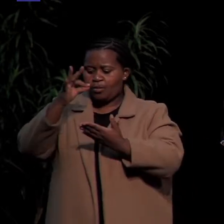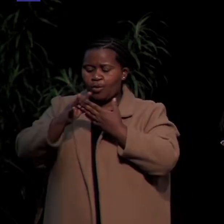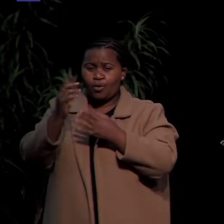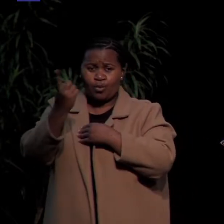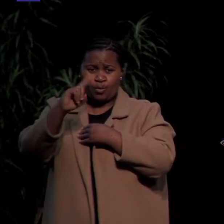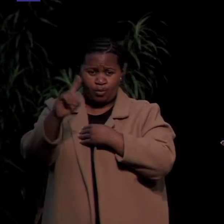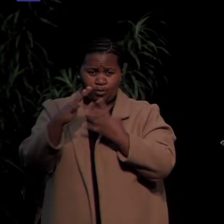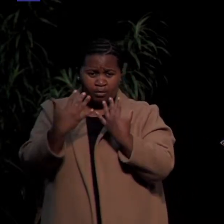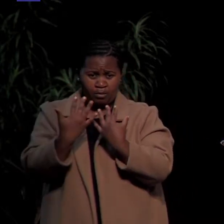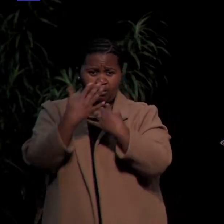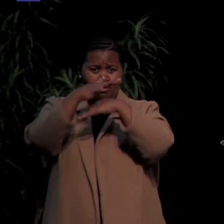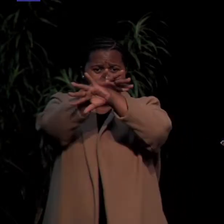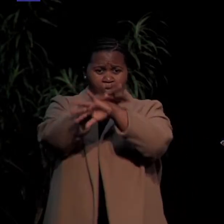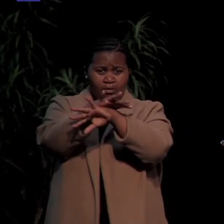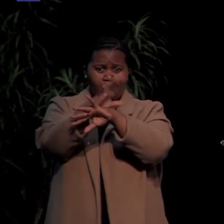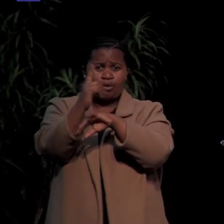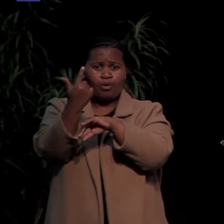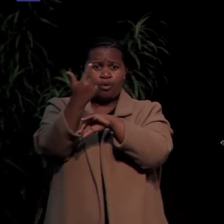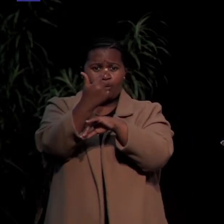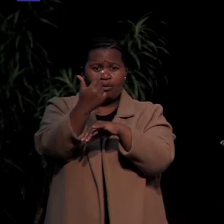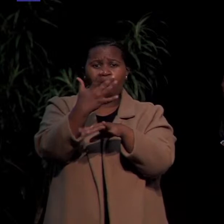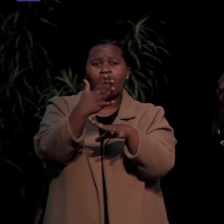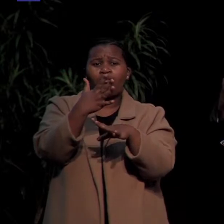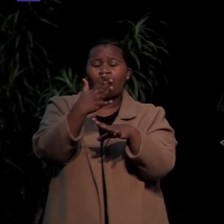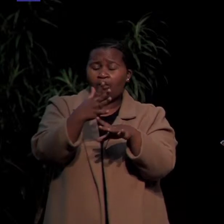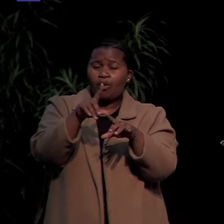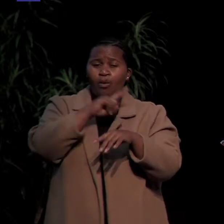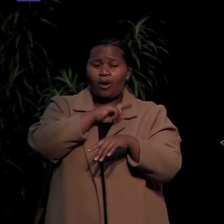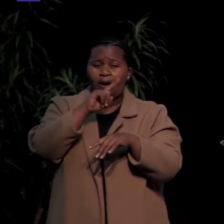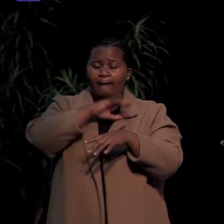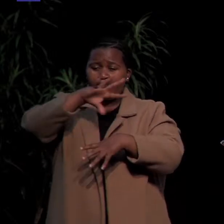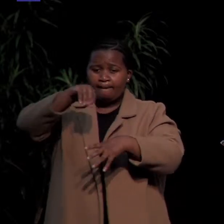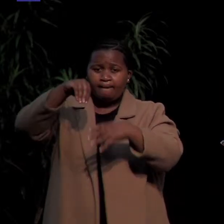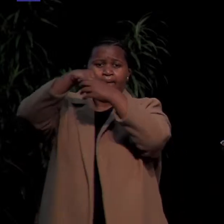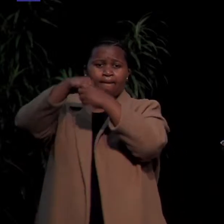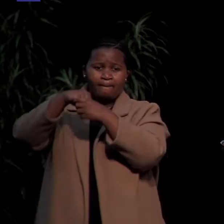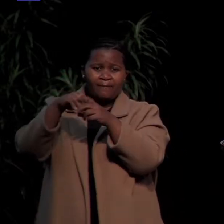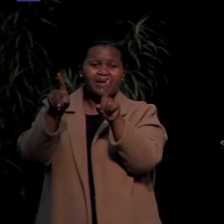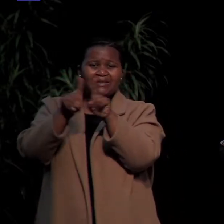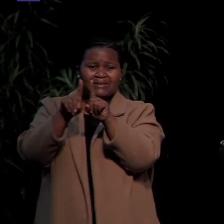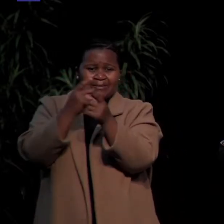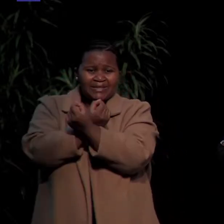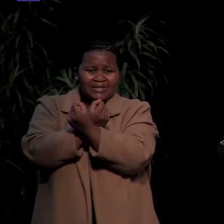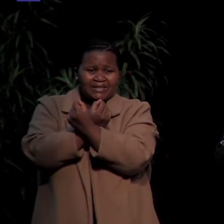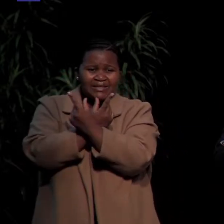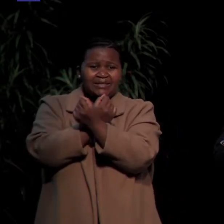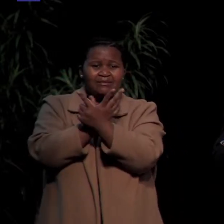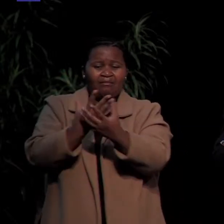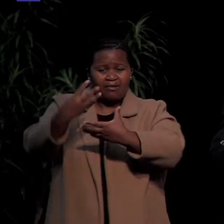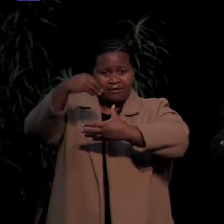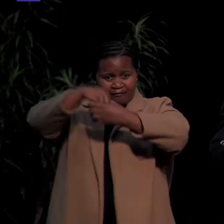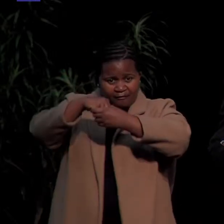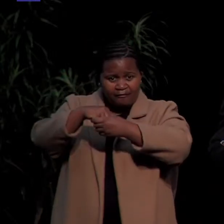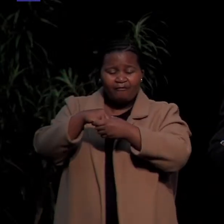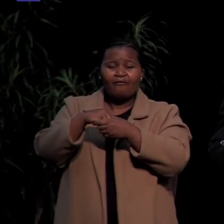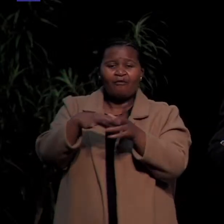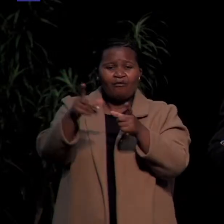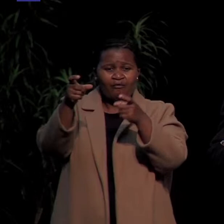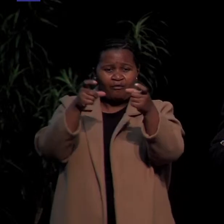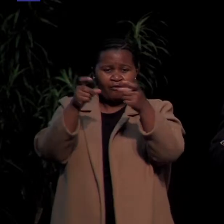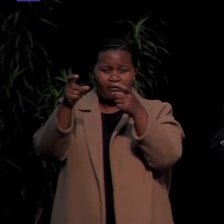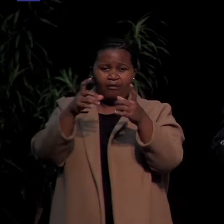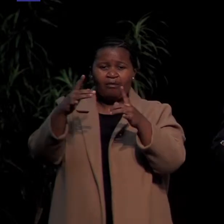should be an integration of all these operators so that they come together, even the taxi industry get involved in running